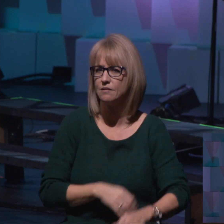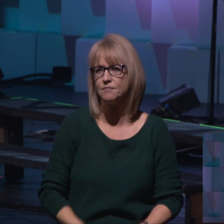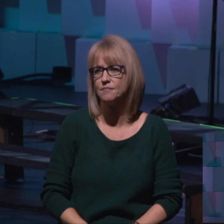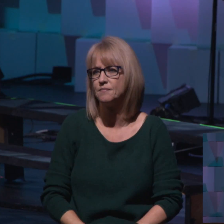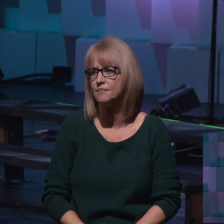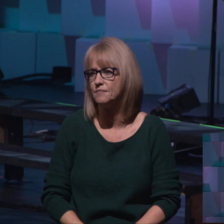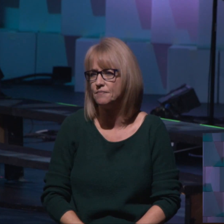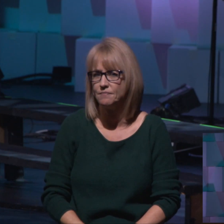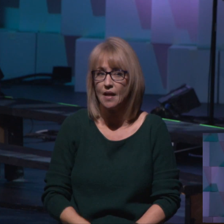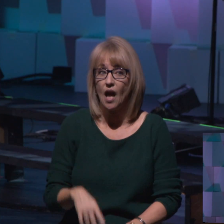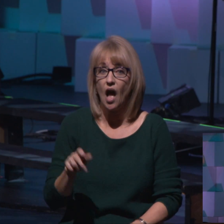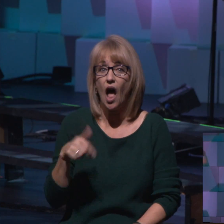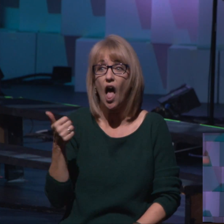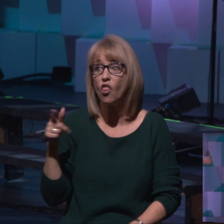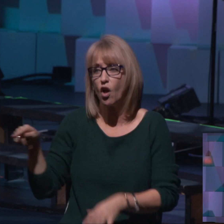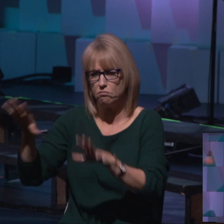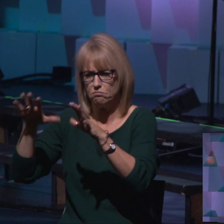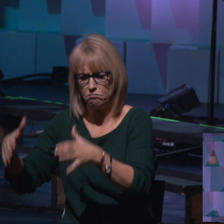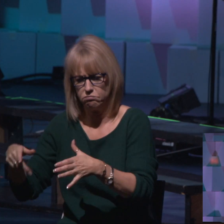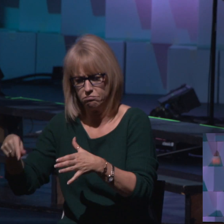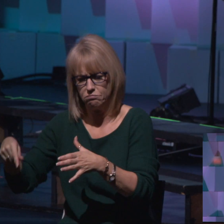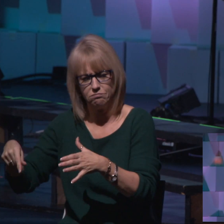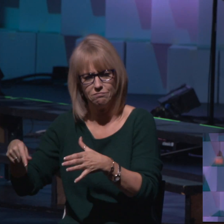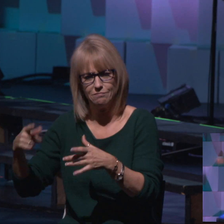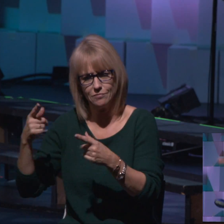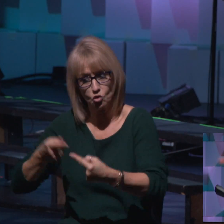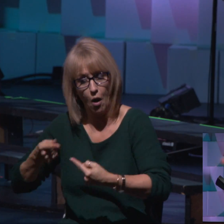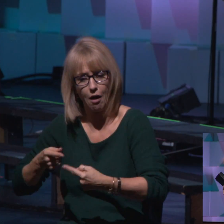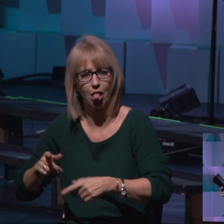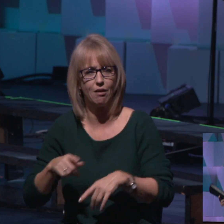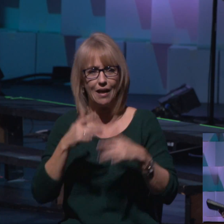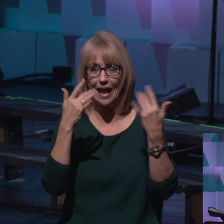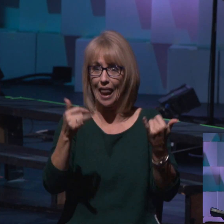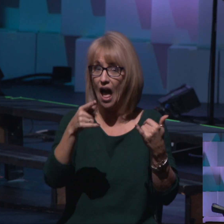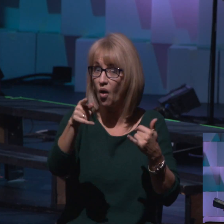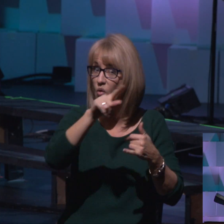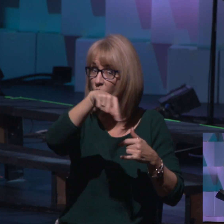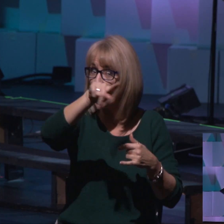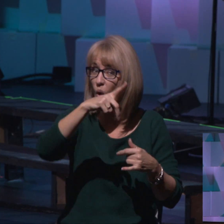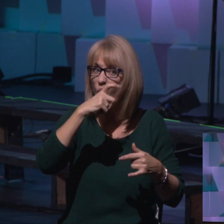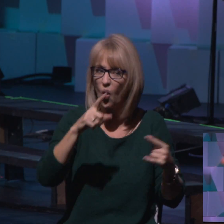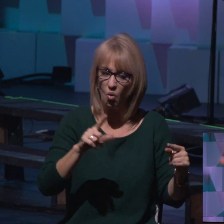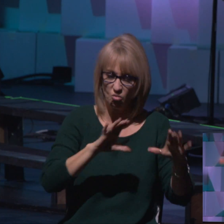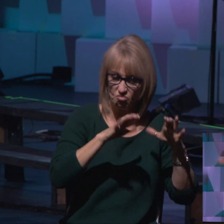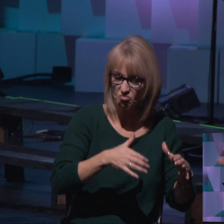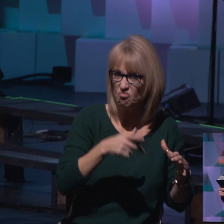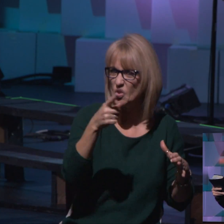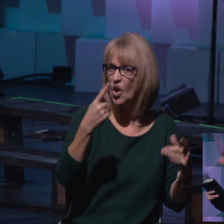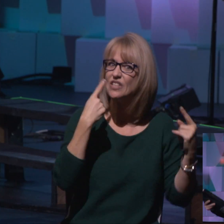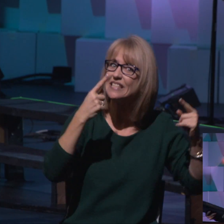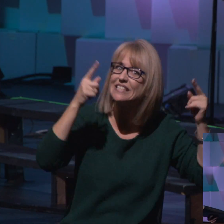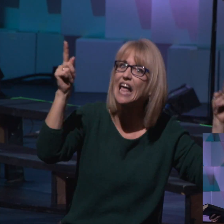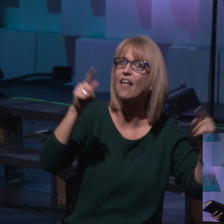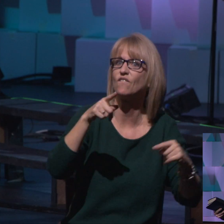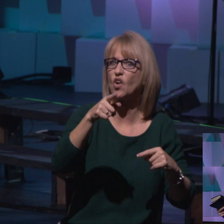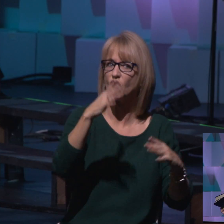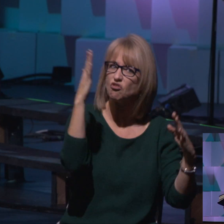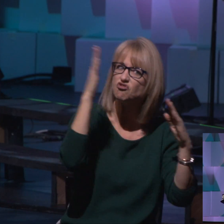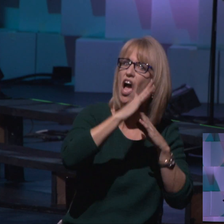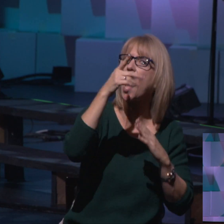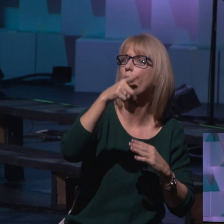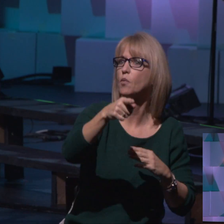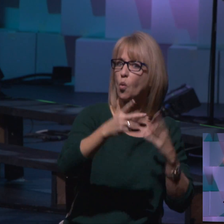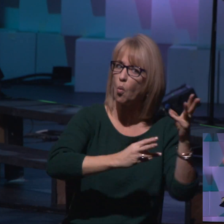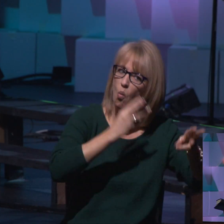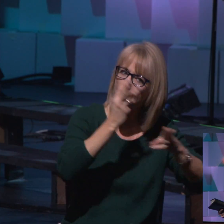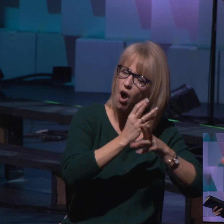accomplished. You've done great things. You've got all the degrees. You've got all the titles. You've succeeded. You've got all the stuff as far as the world's